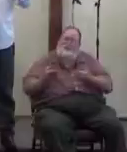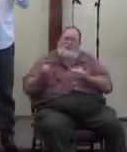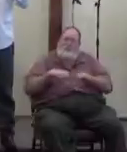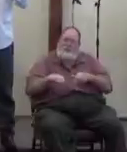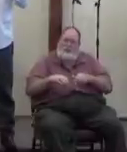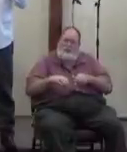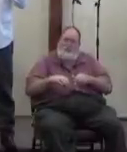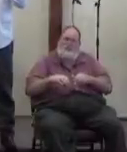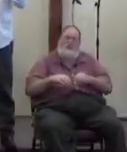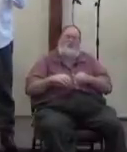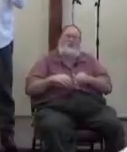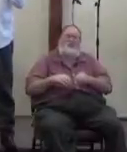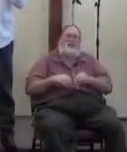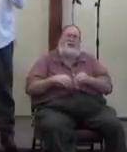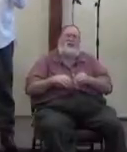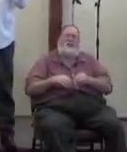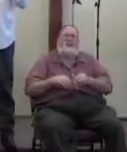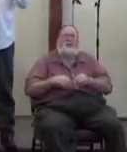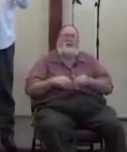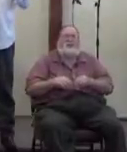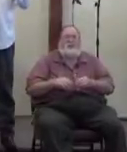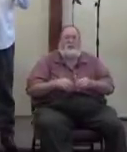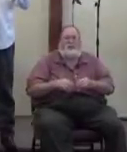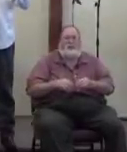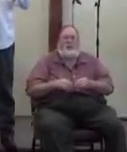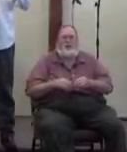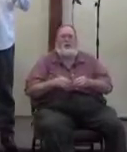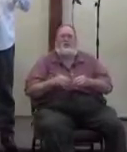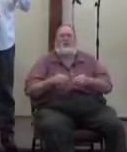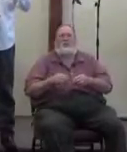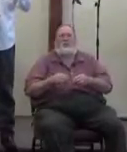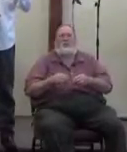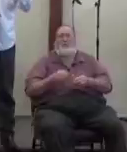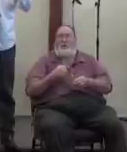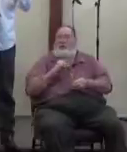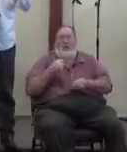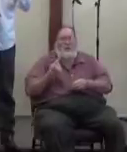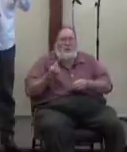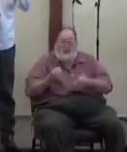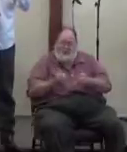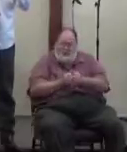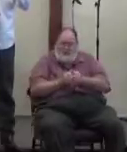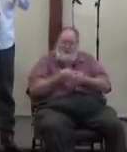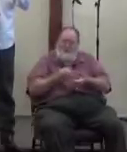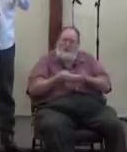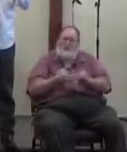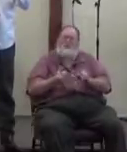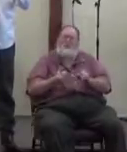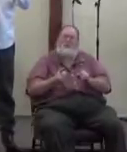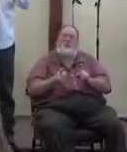be what we do as a service to people. Just loving somebody is a freewill offering.